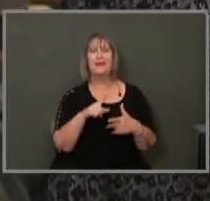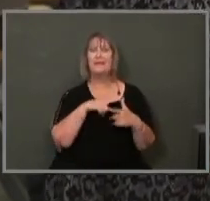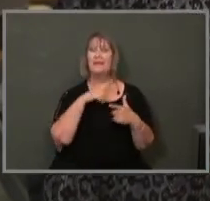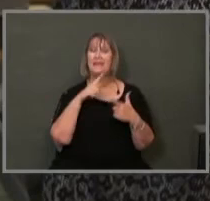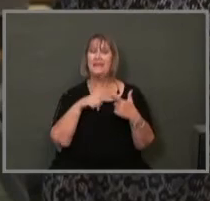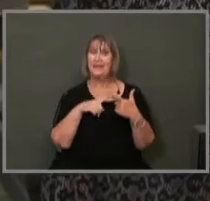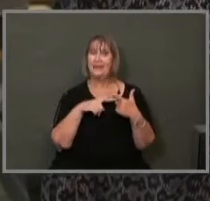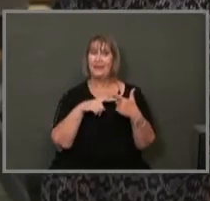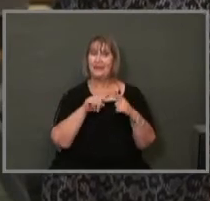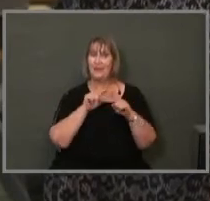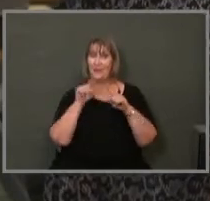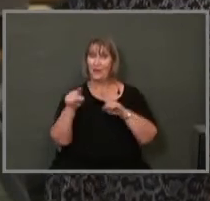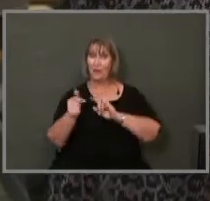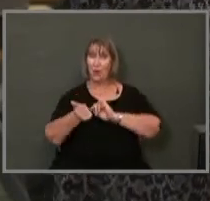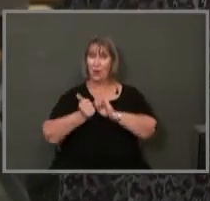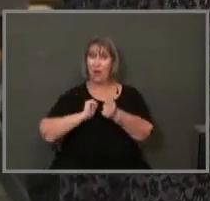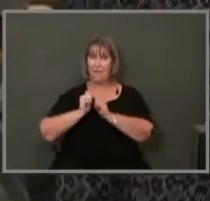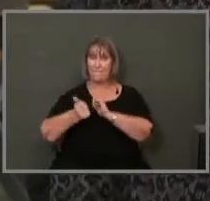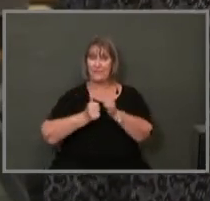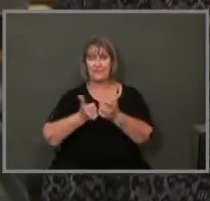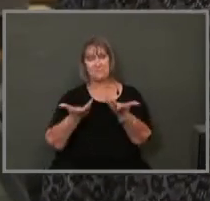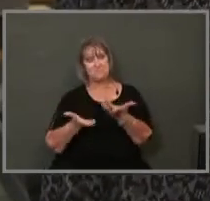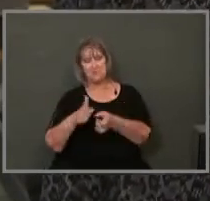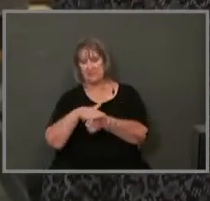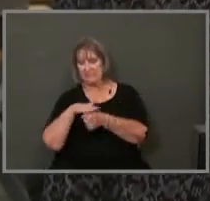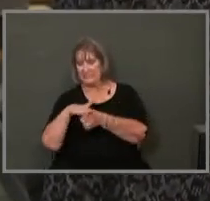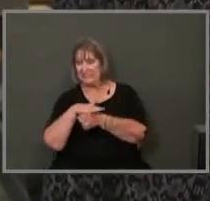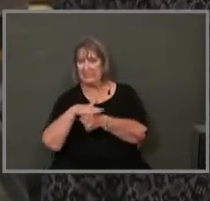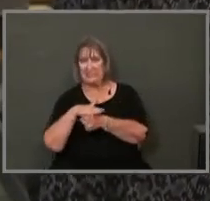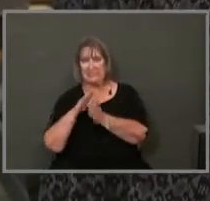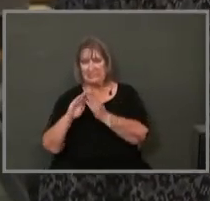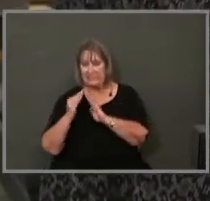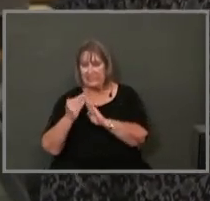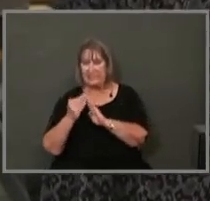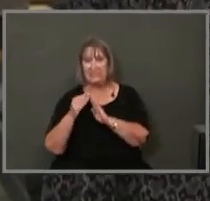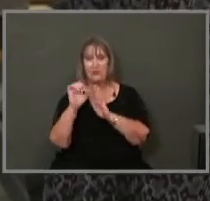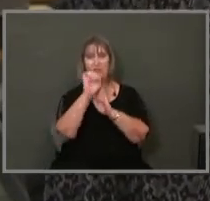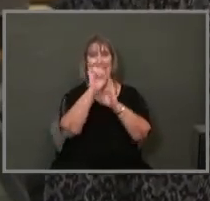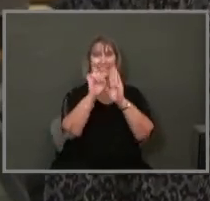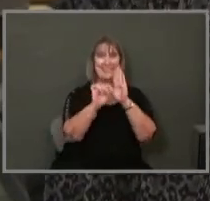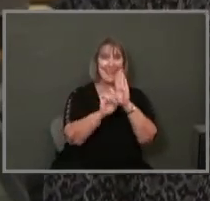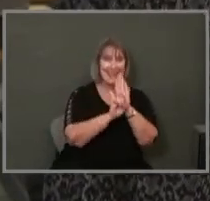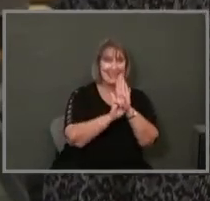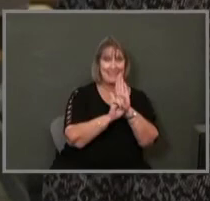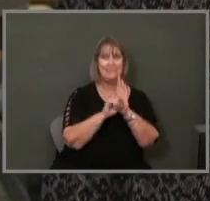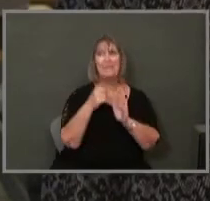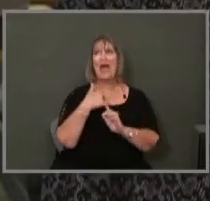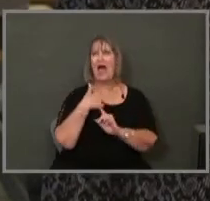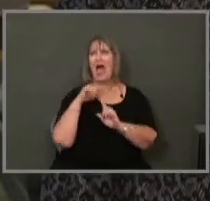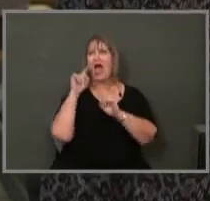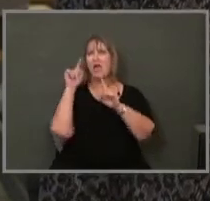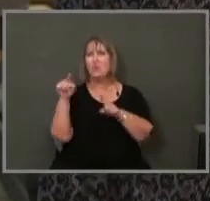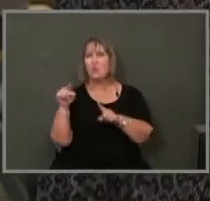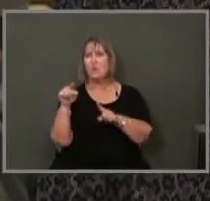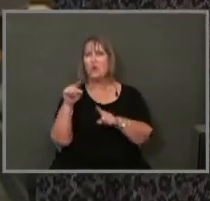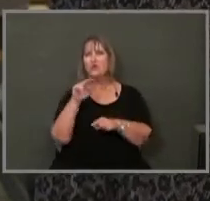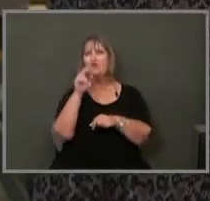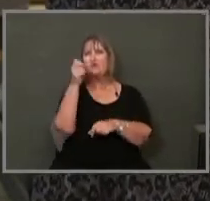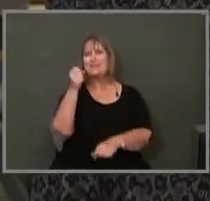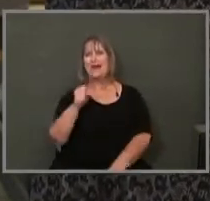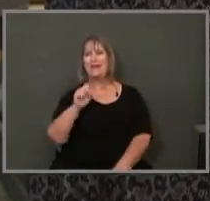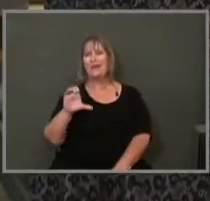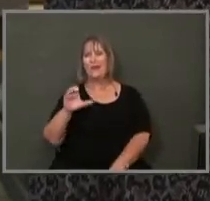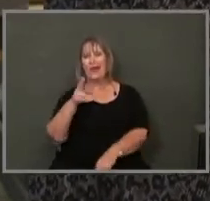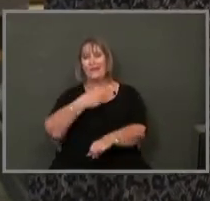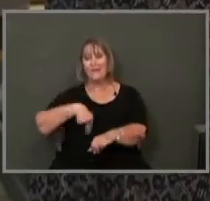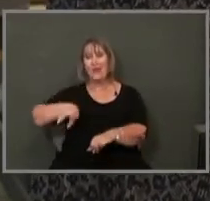off to a competition, state, local, and I think the last national competition that I went to was in South Carolina,